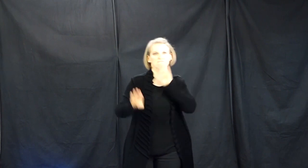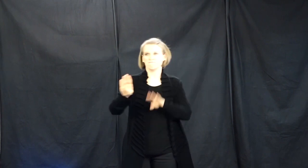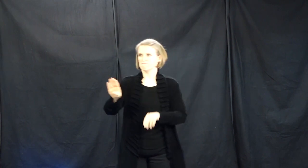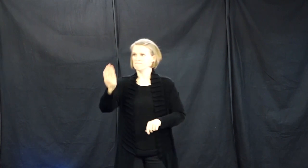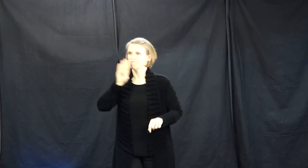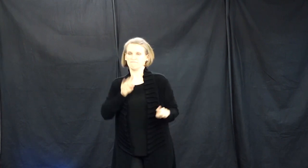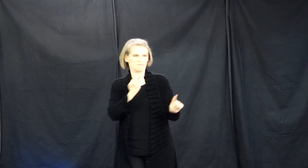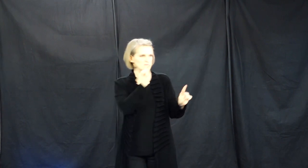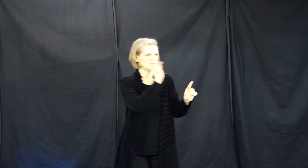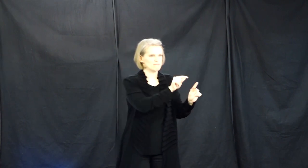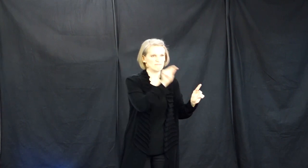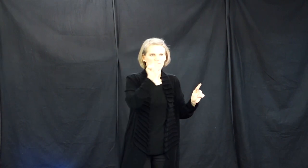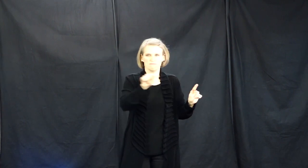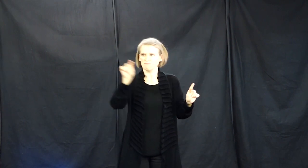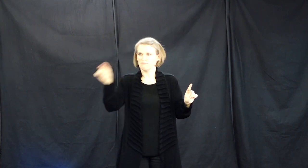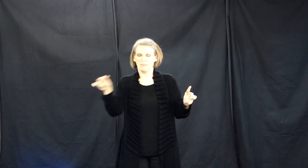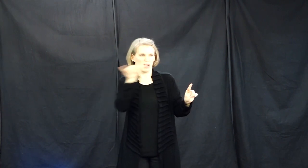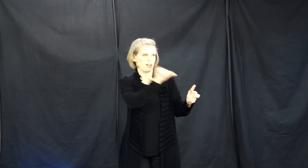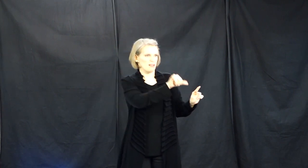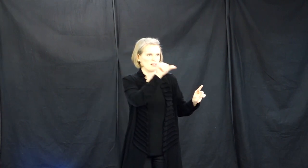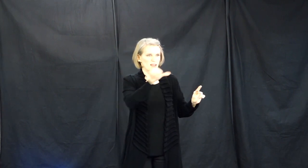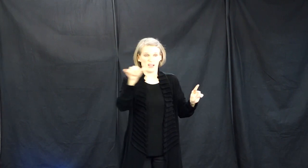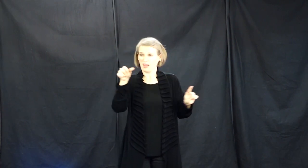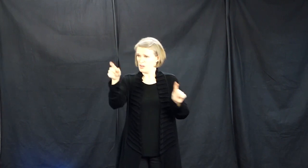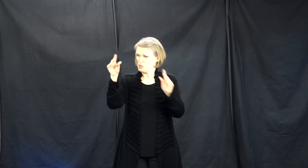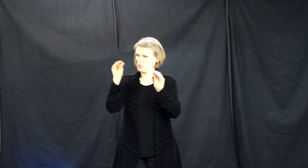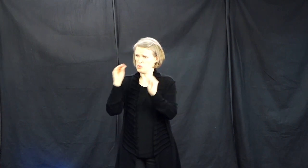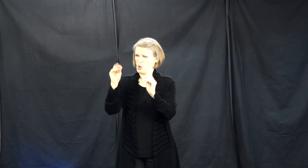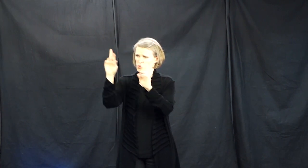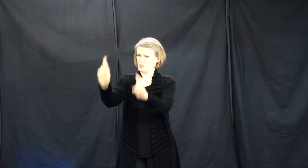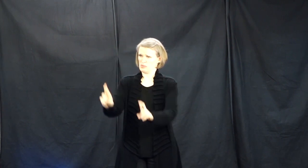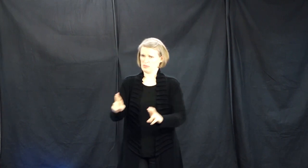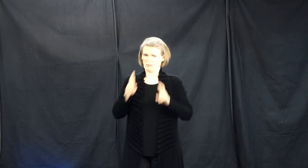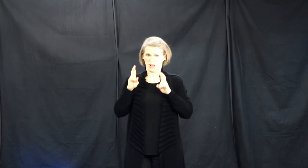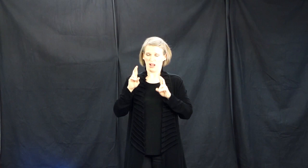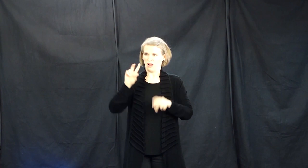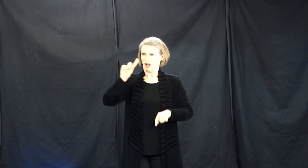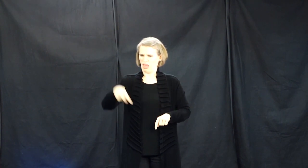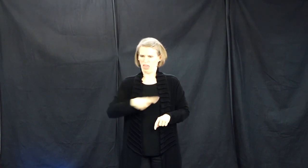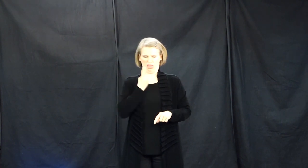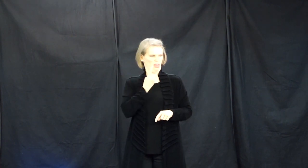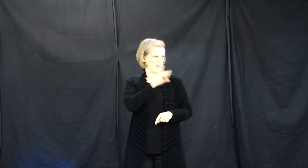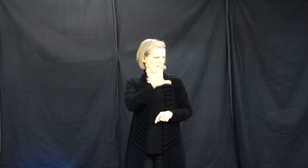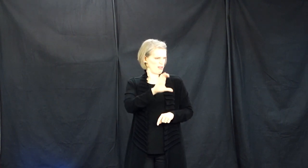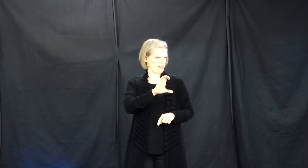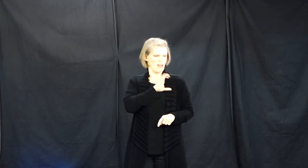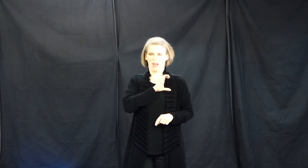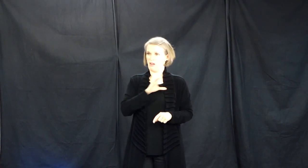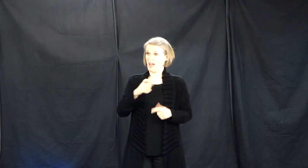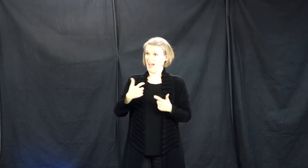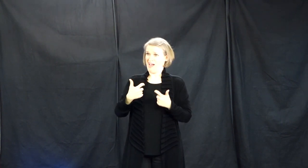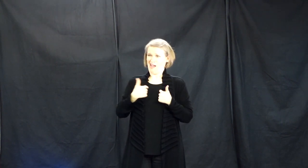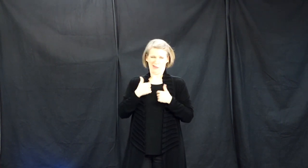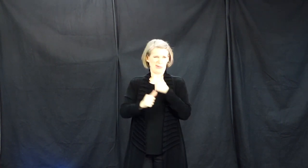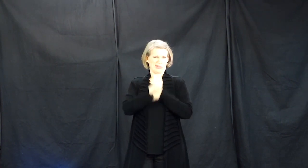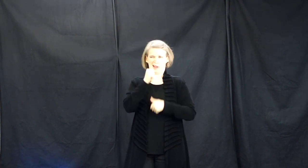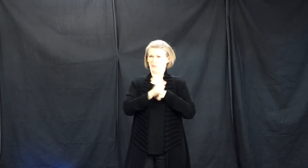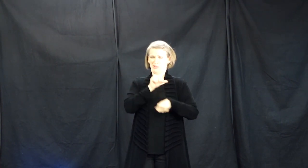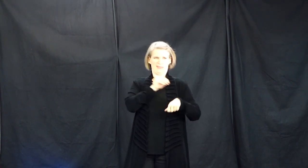the only common thread has been your disrespect. Now you call me immoral, a dangerous